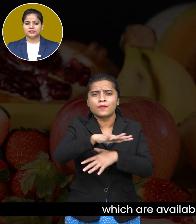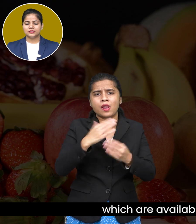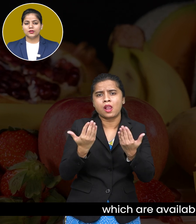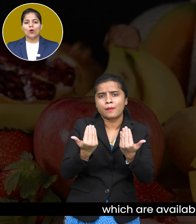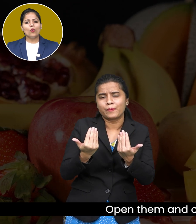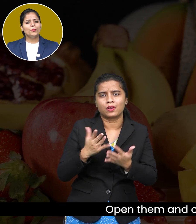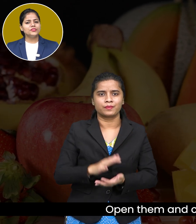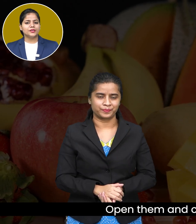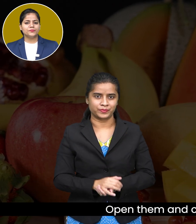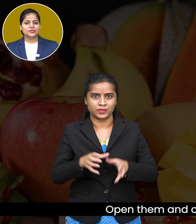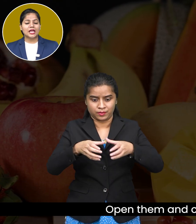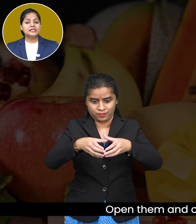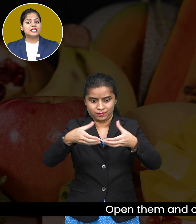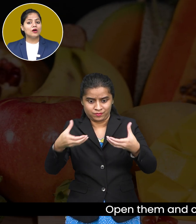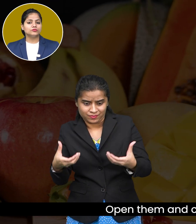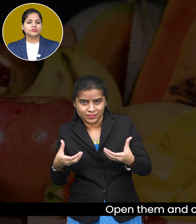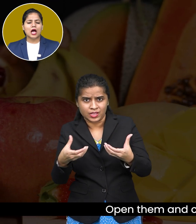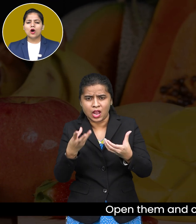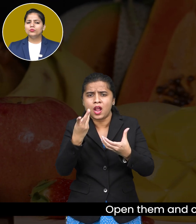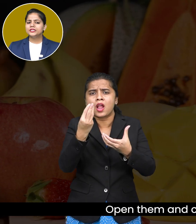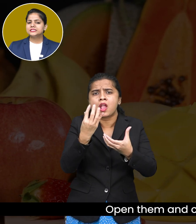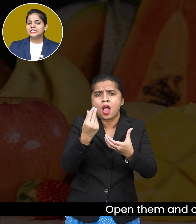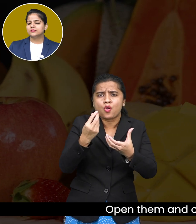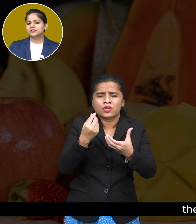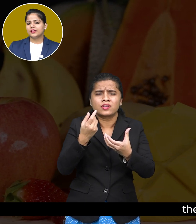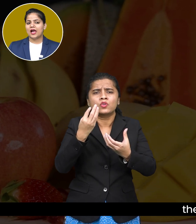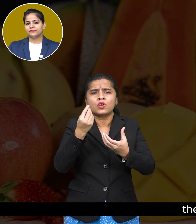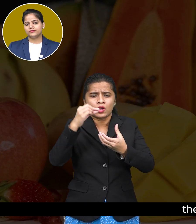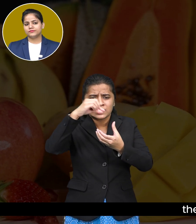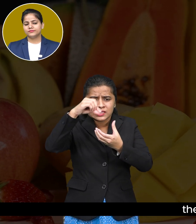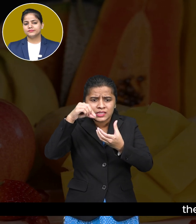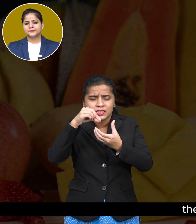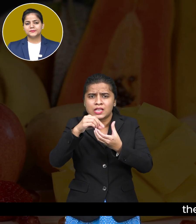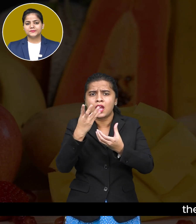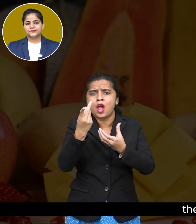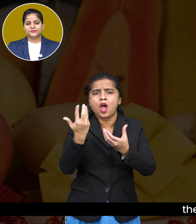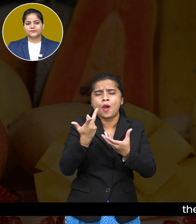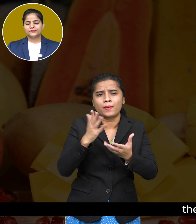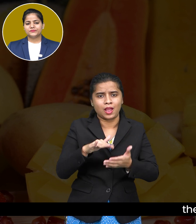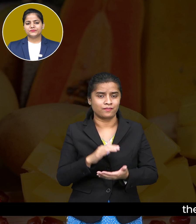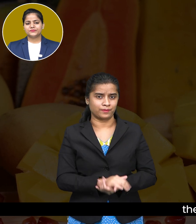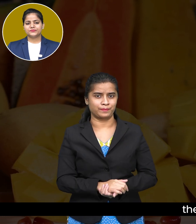surroundings. Open them and count how many seeds they have.